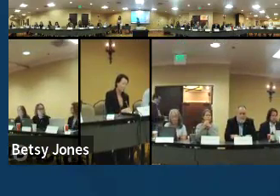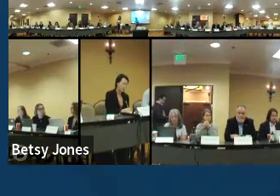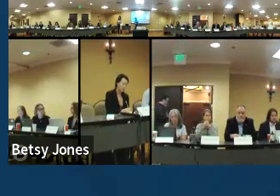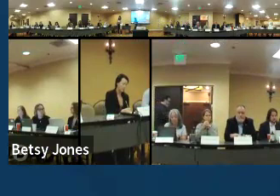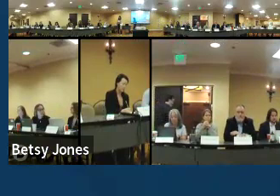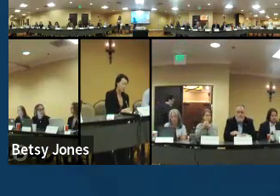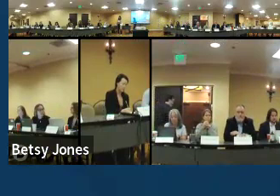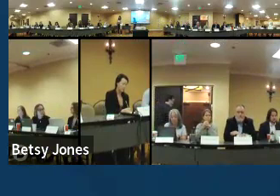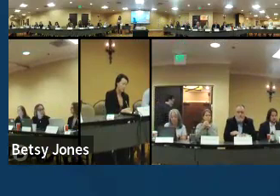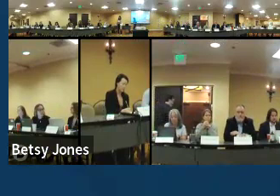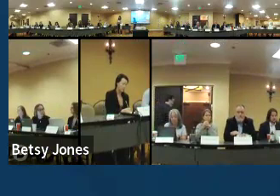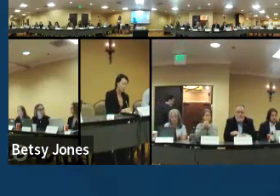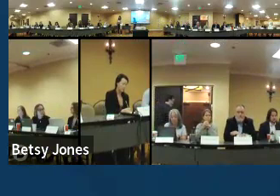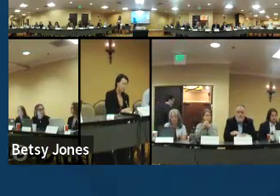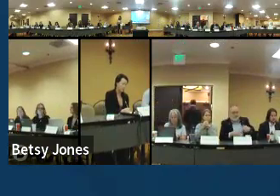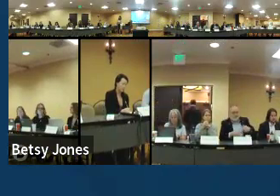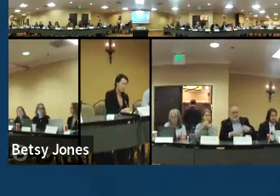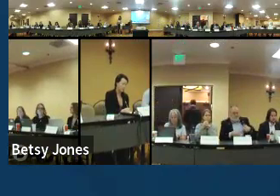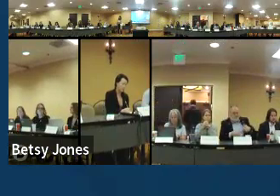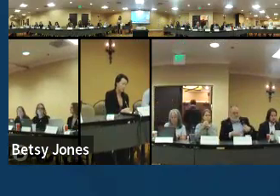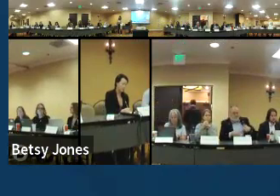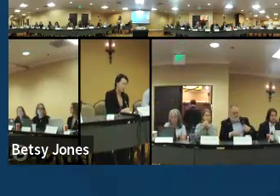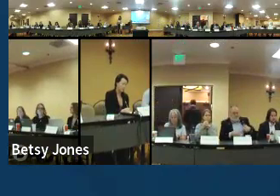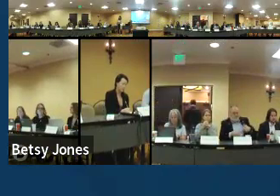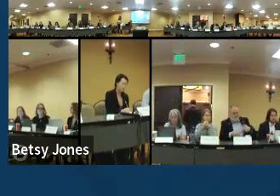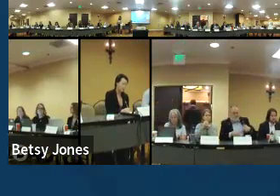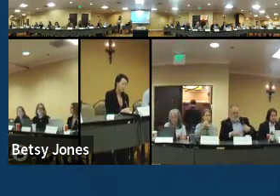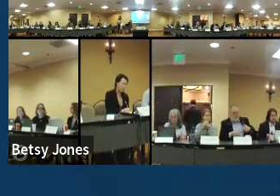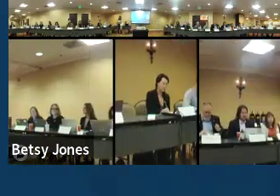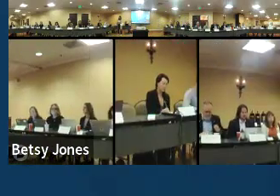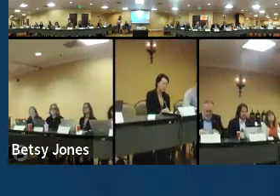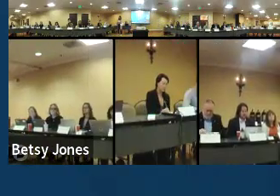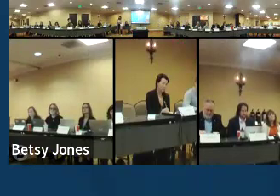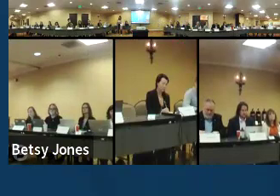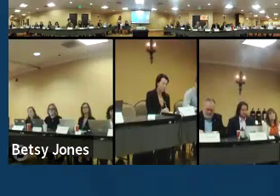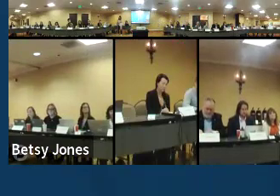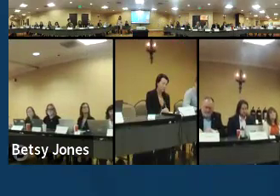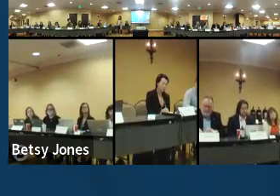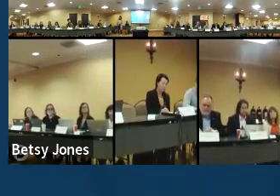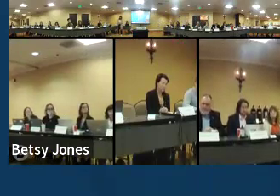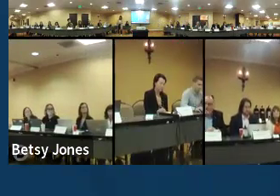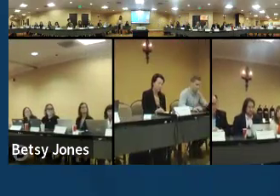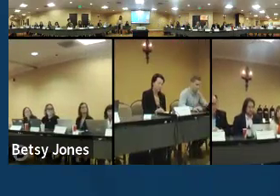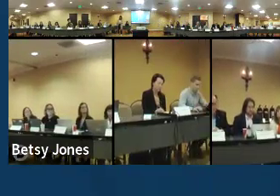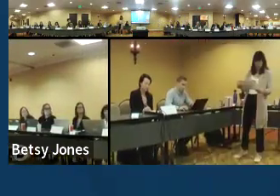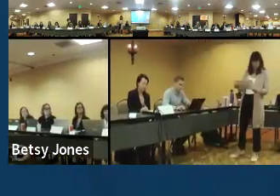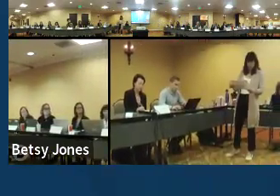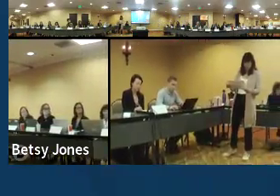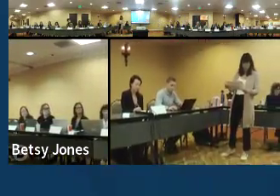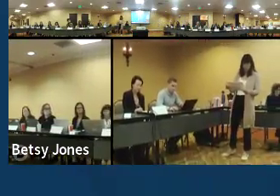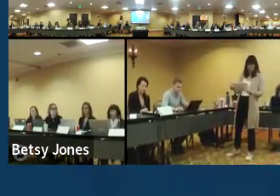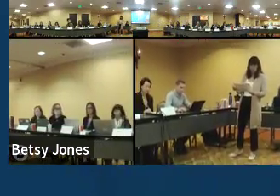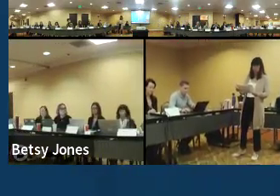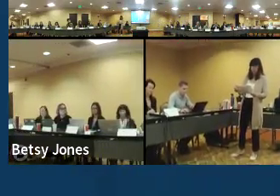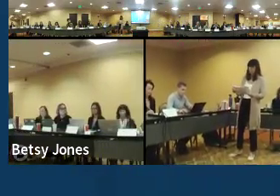you, folks, for asking the question. That is really what we're looking for. Thanks, Tisha. Okay, and